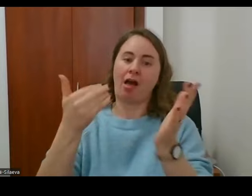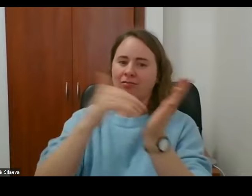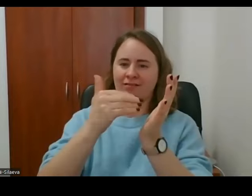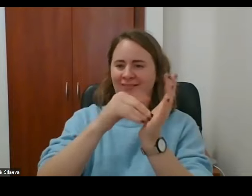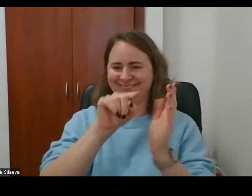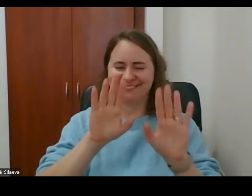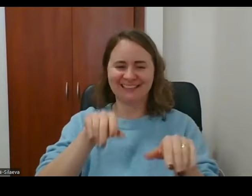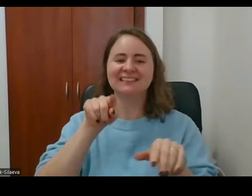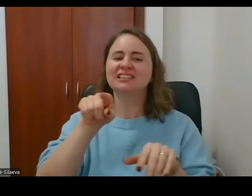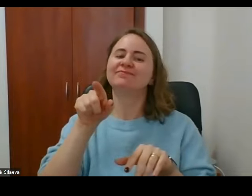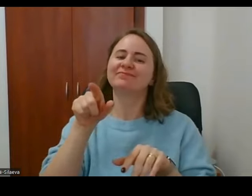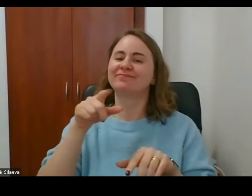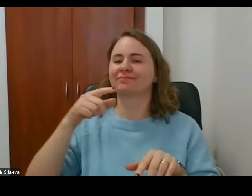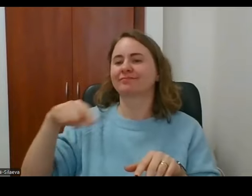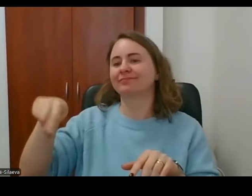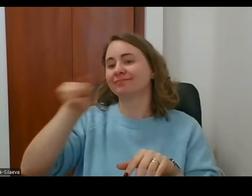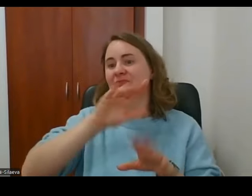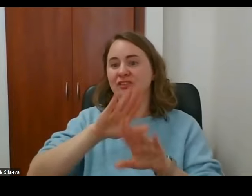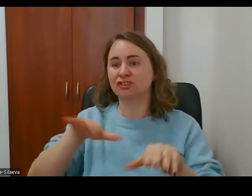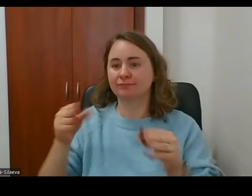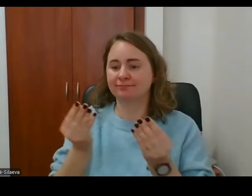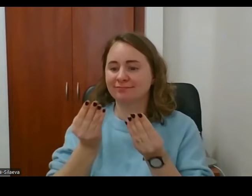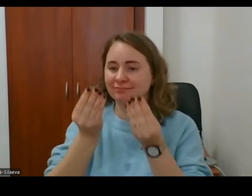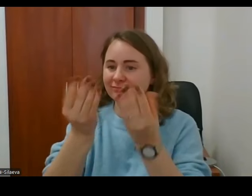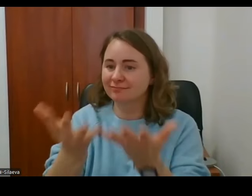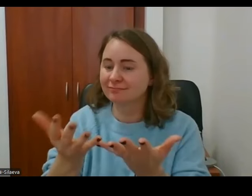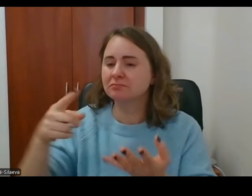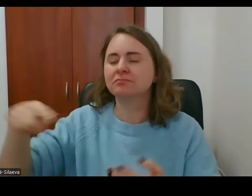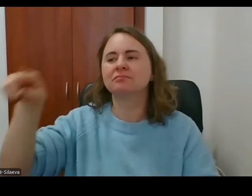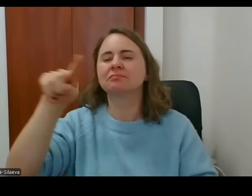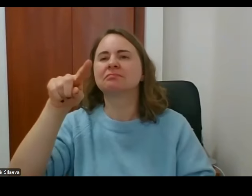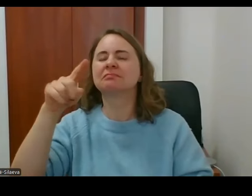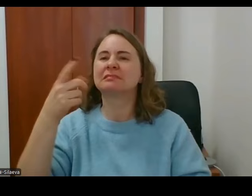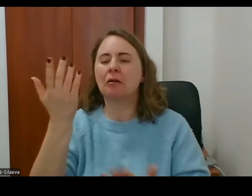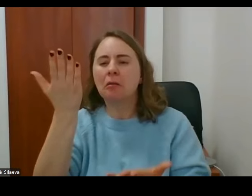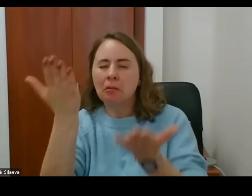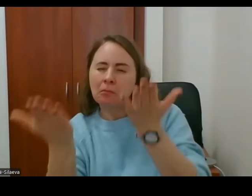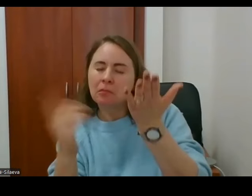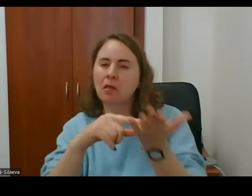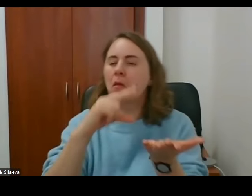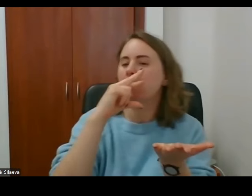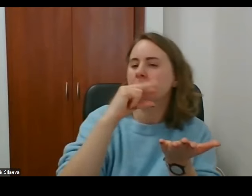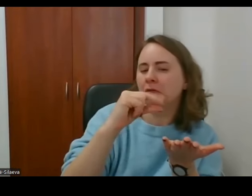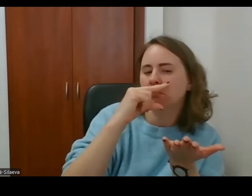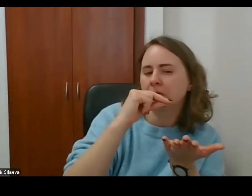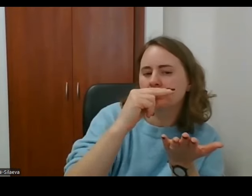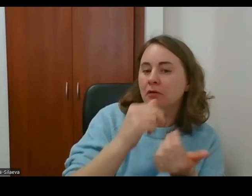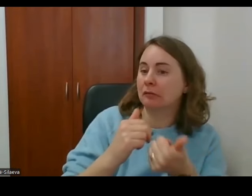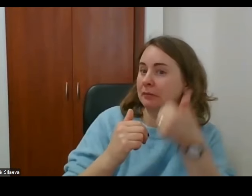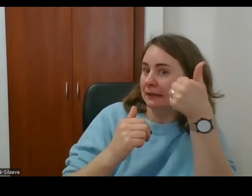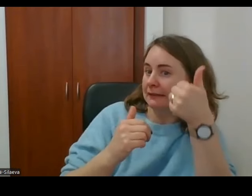So I don't want to repeat myself, but I want just to tell you one thing.